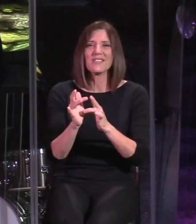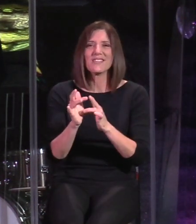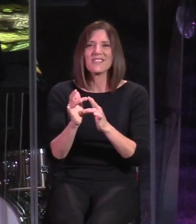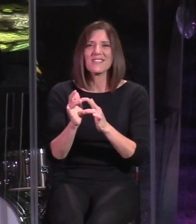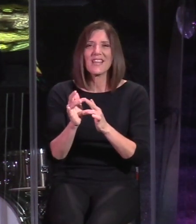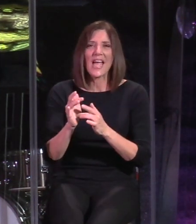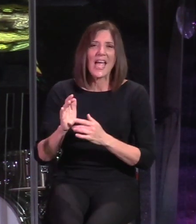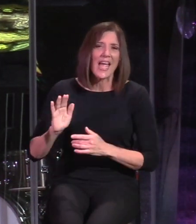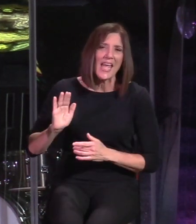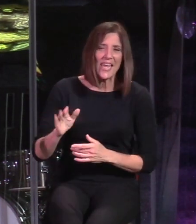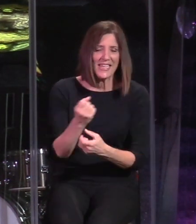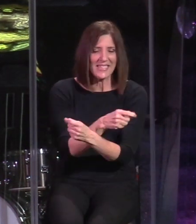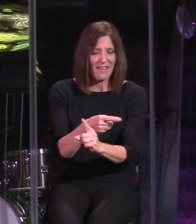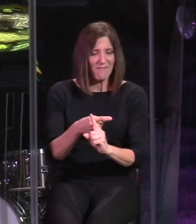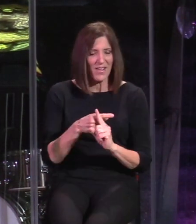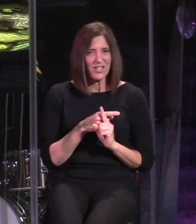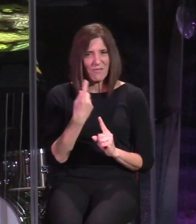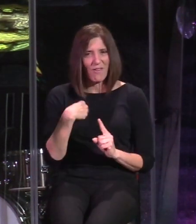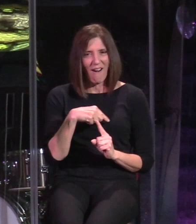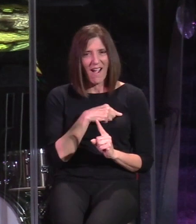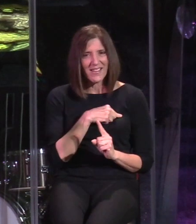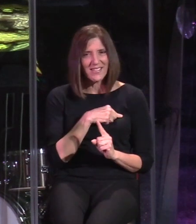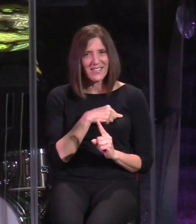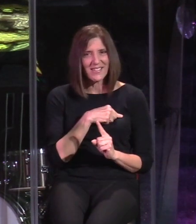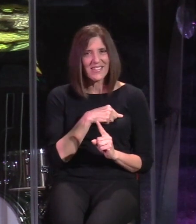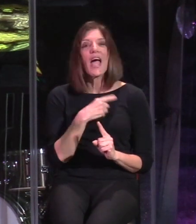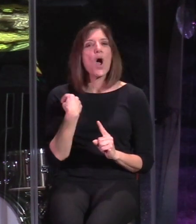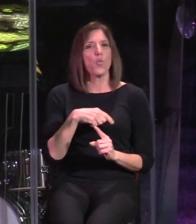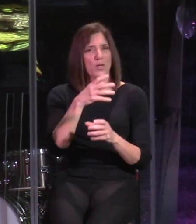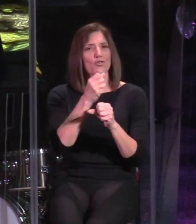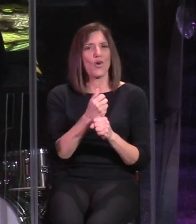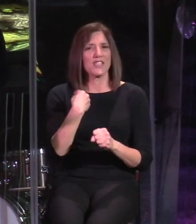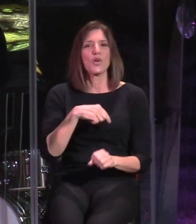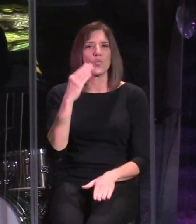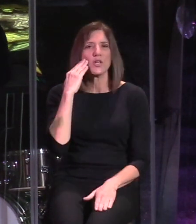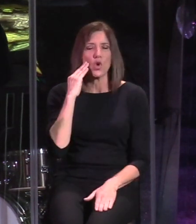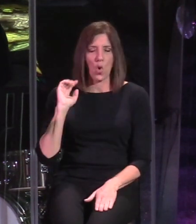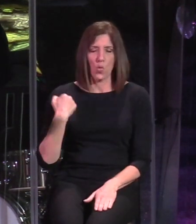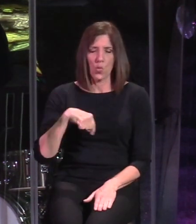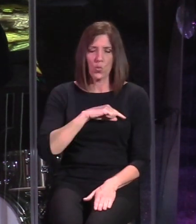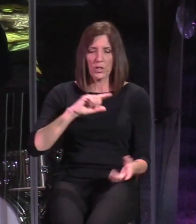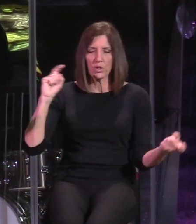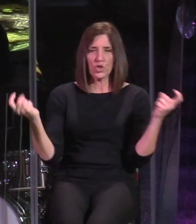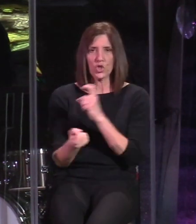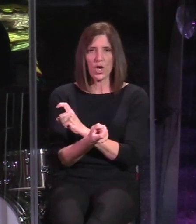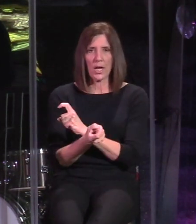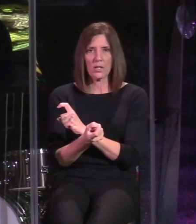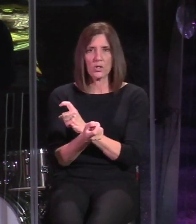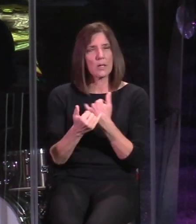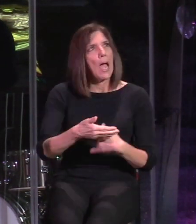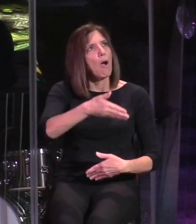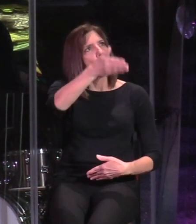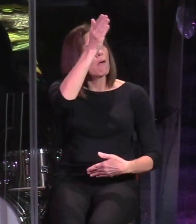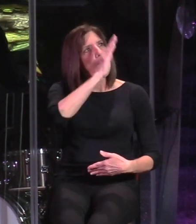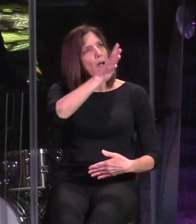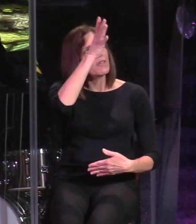salvation. Think about it this way. God the Father sent God the Son to rescue and